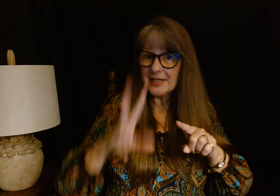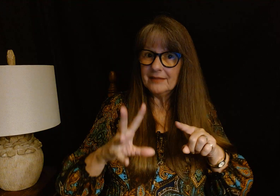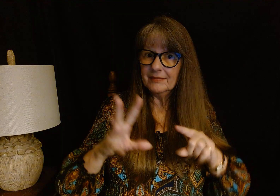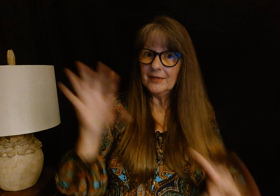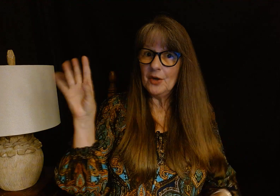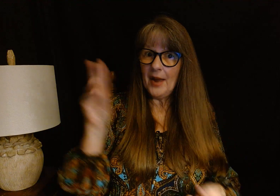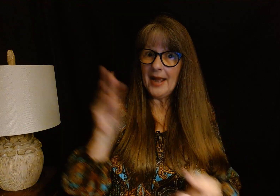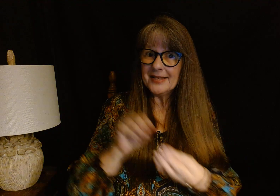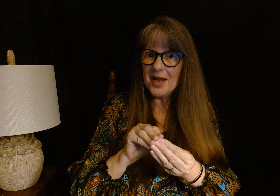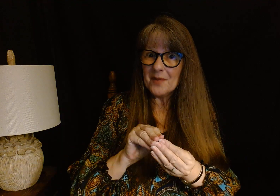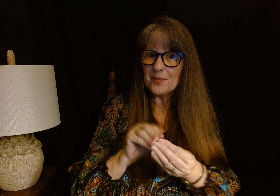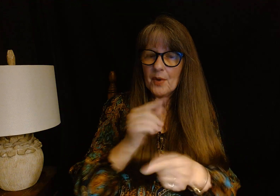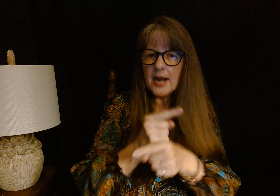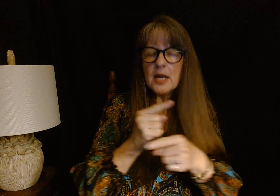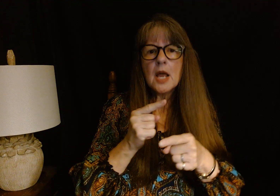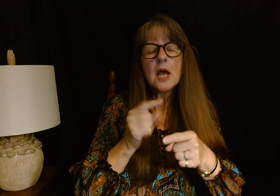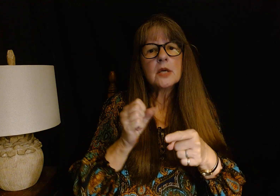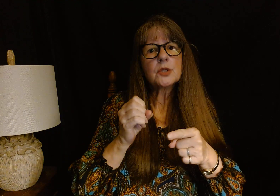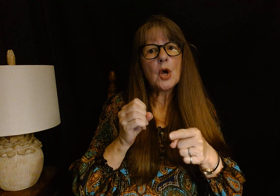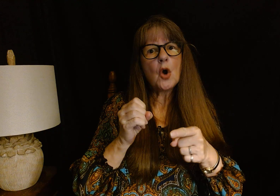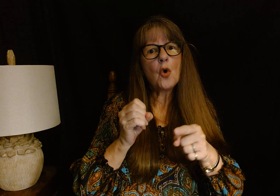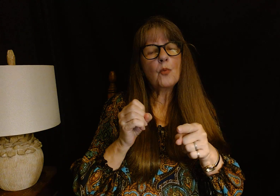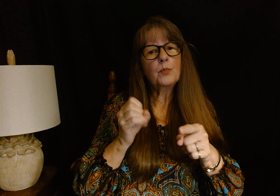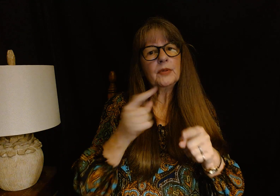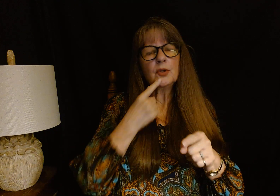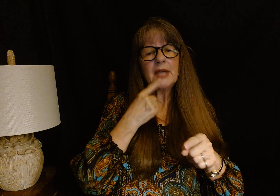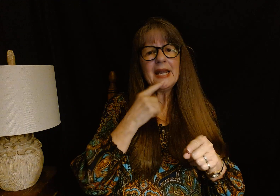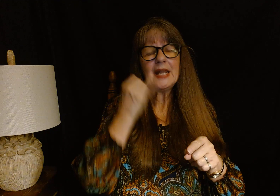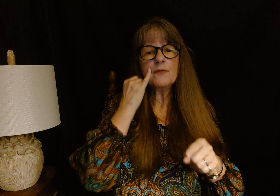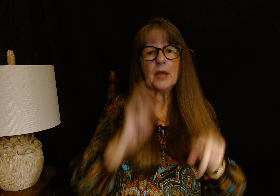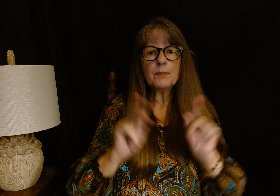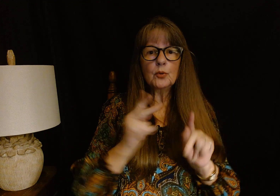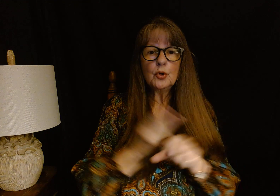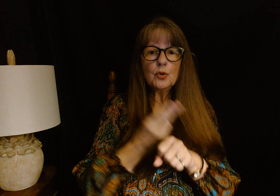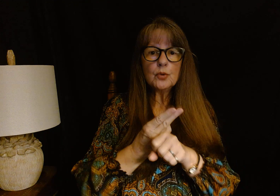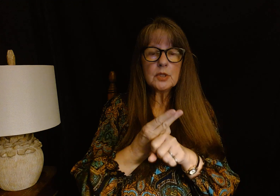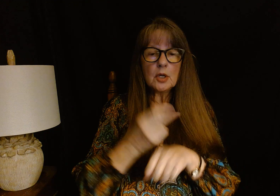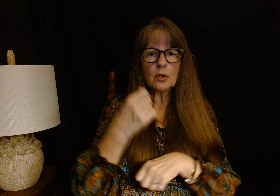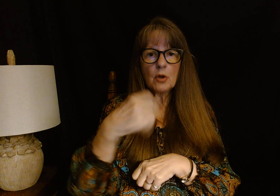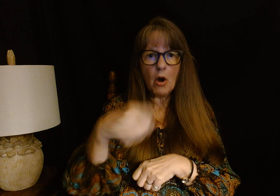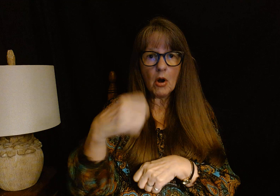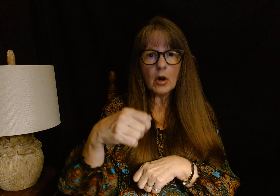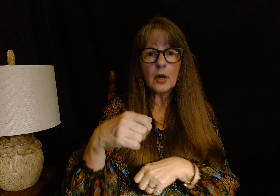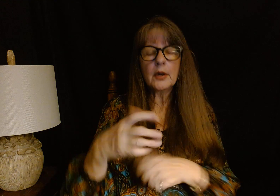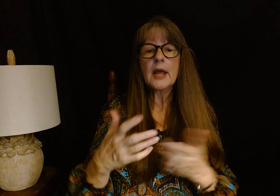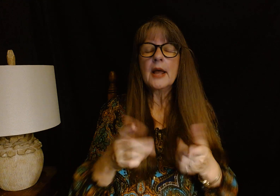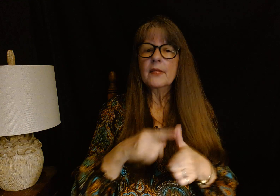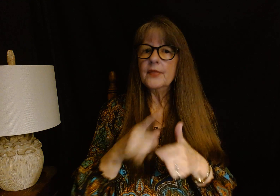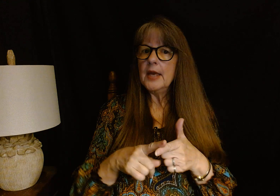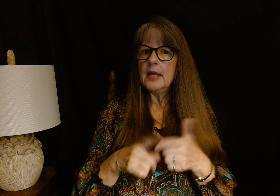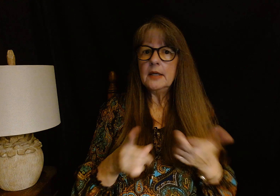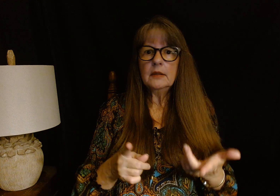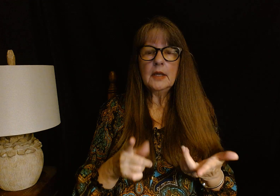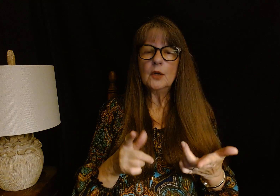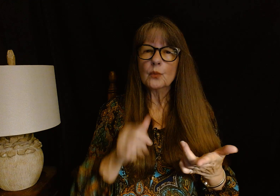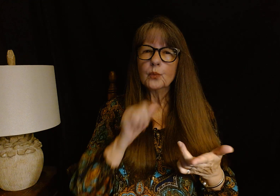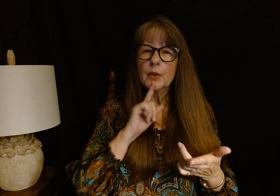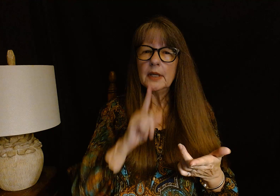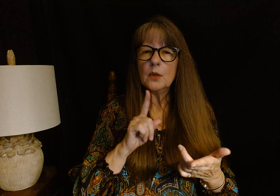it, adds up, right? So, but they're saying if people use their card, then it really